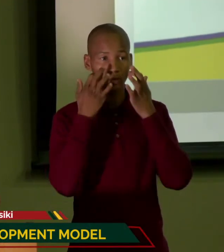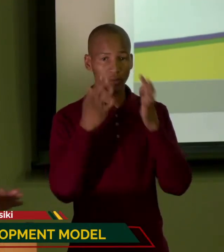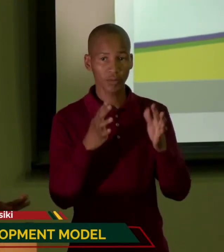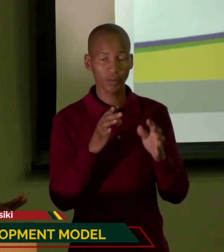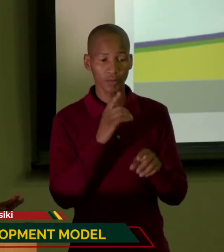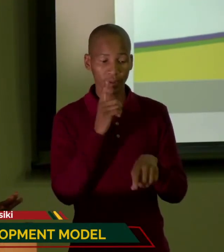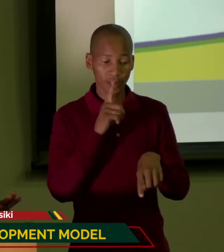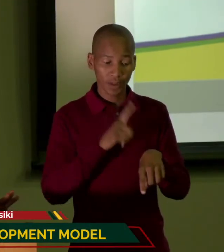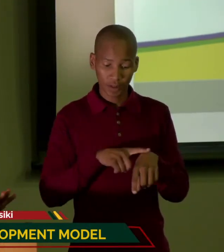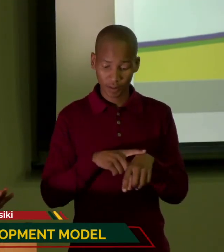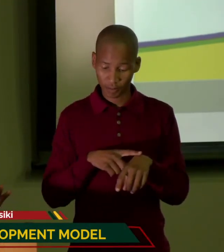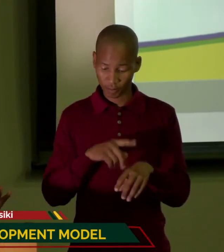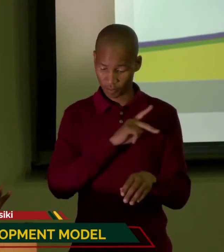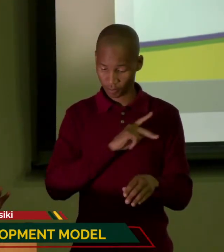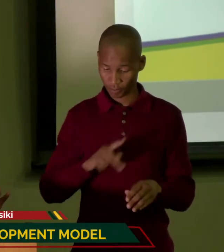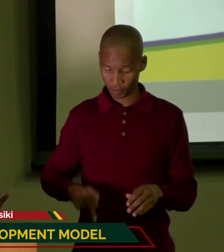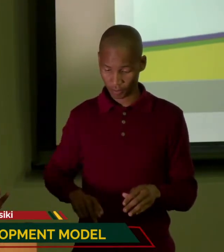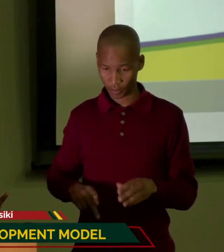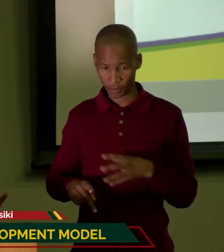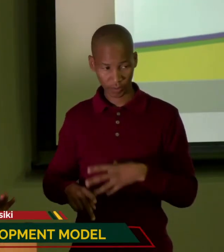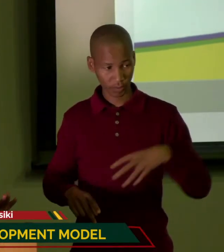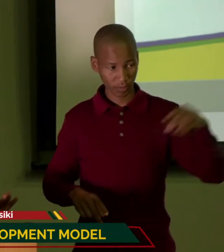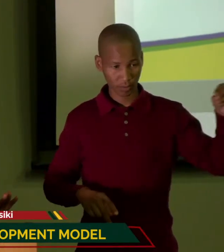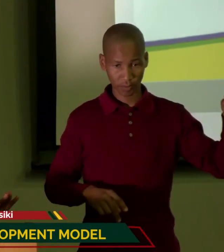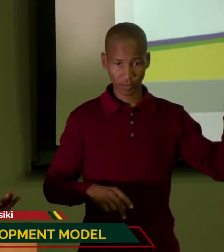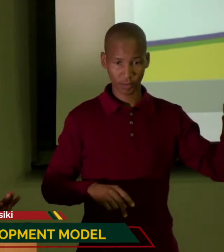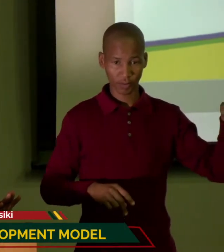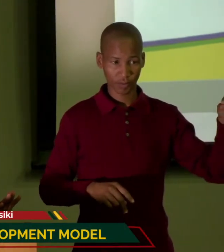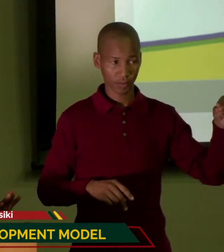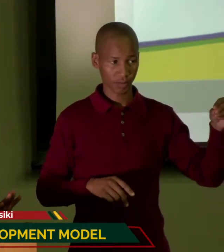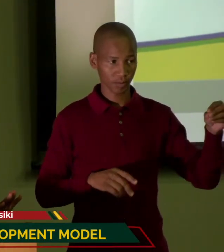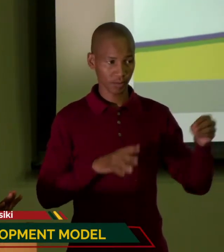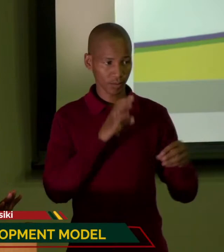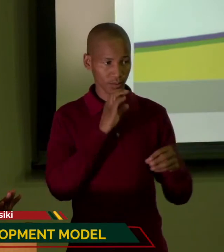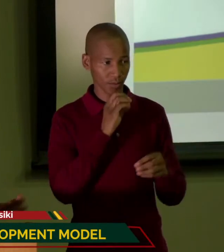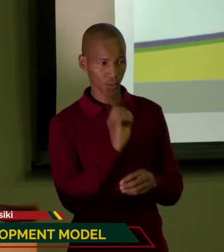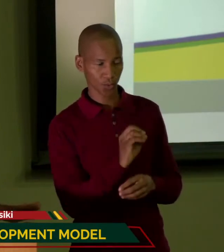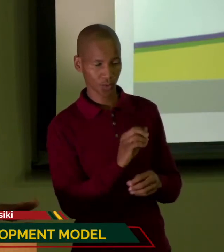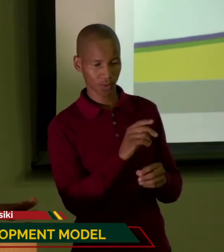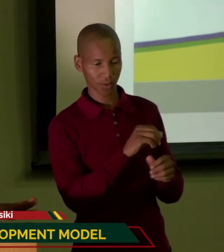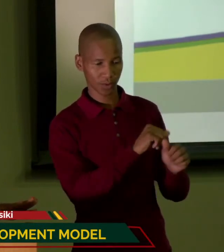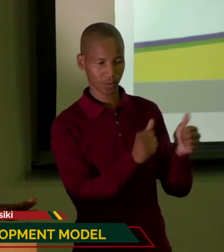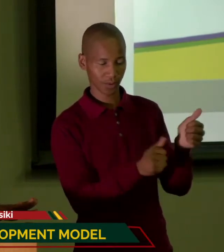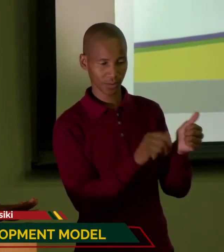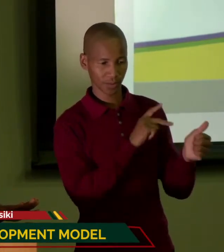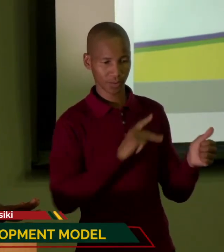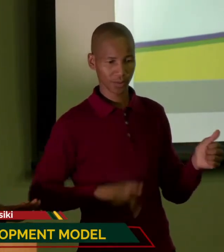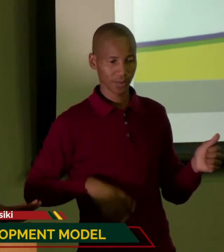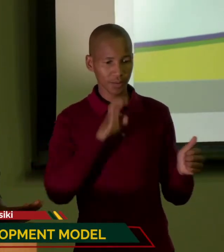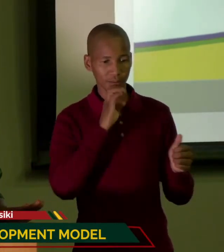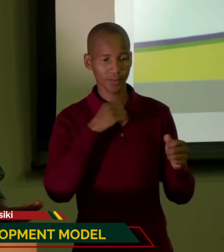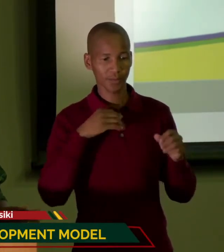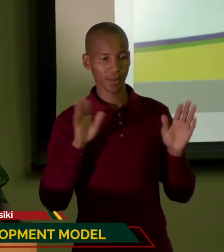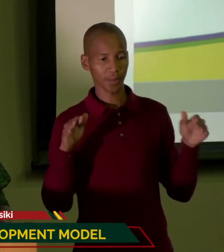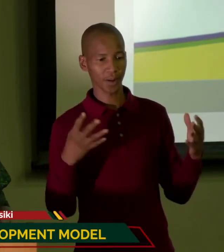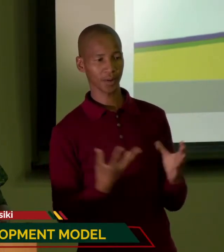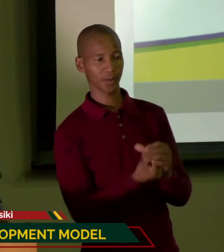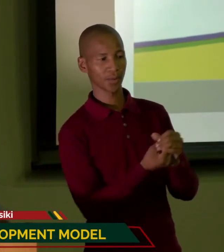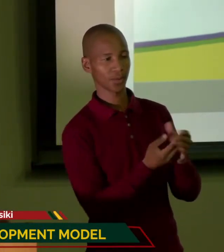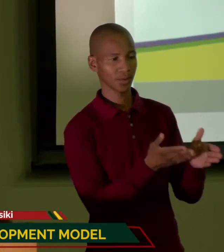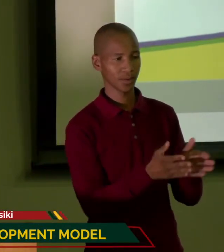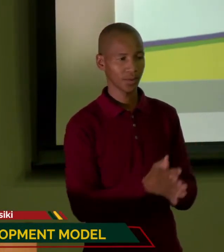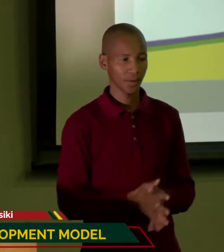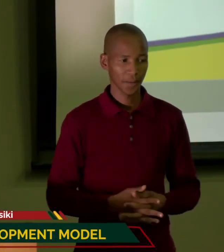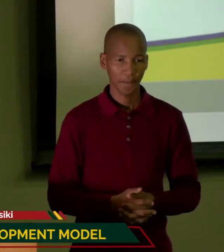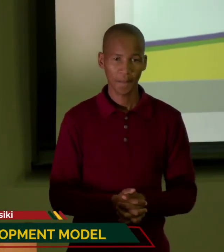ukumka ka president sekuku deputy president go sendiphapha nabakhoyo nayibona